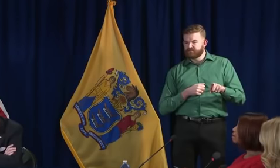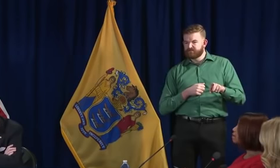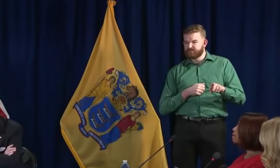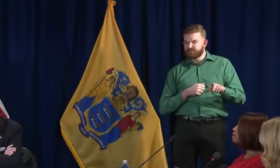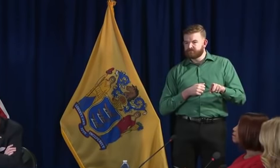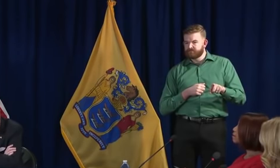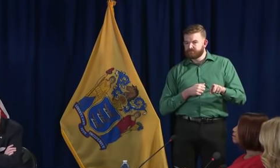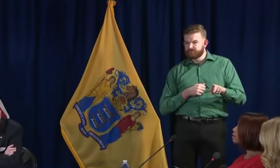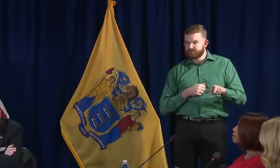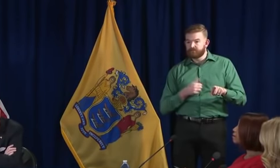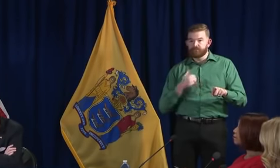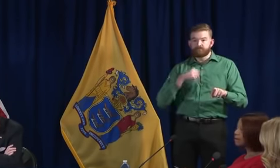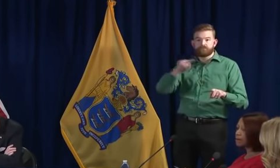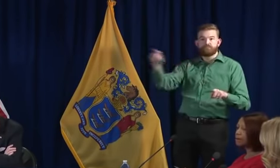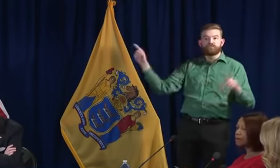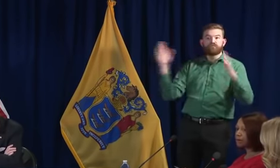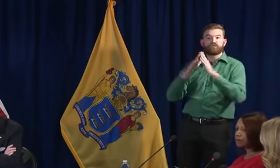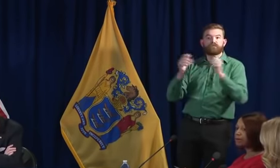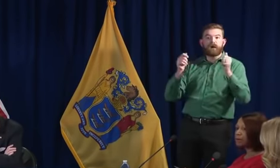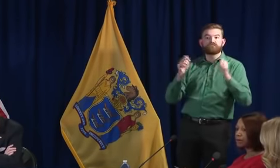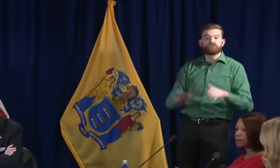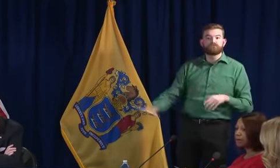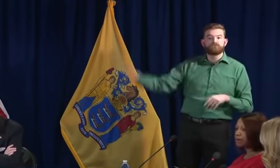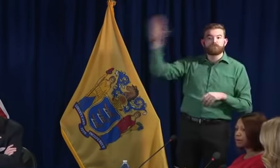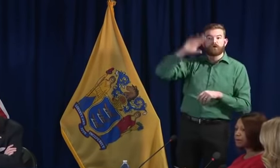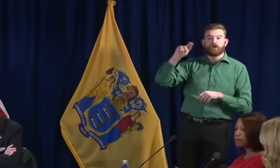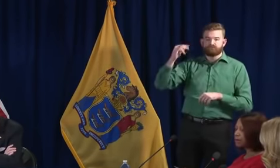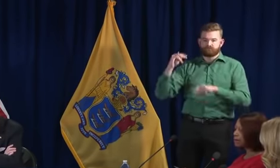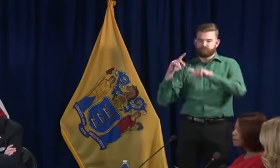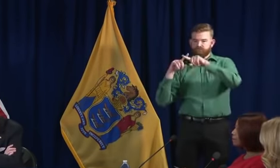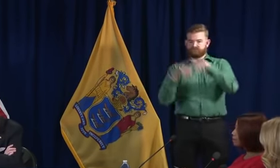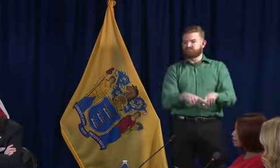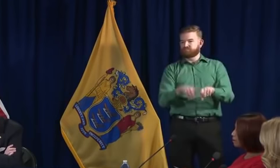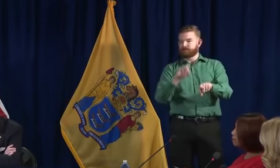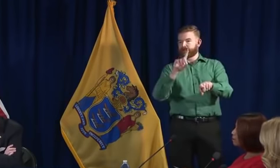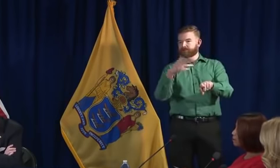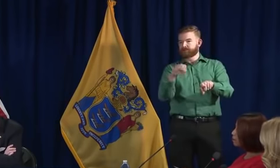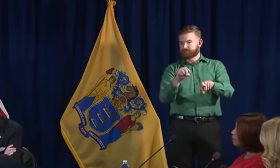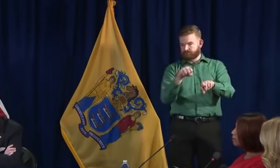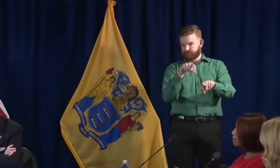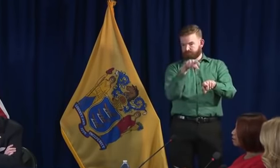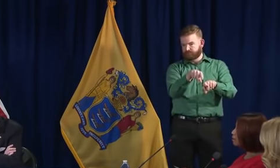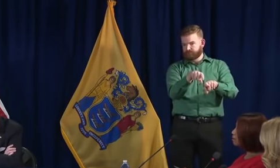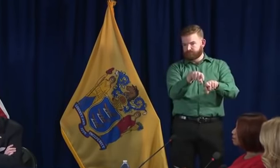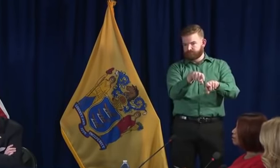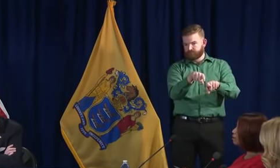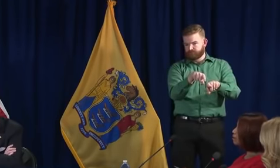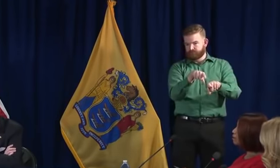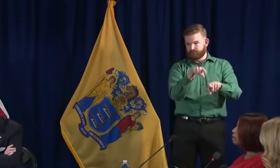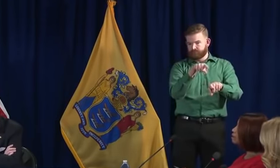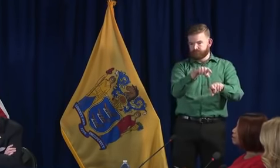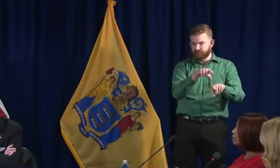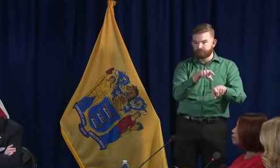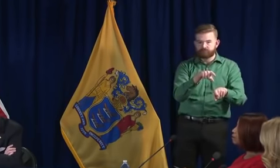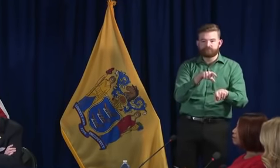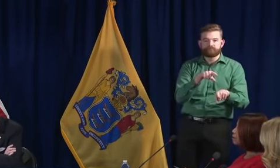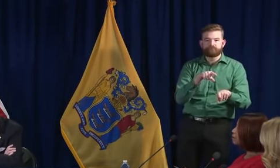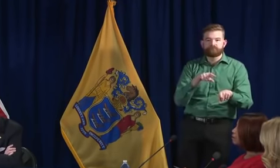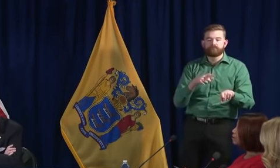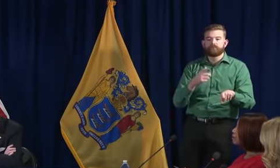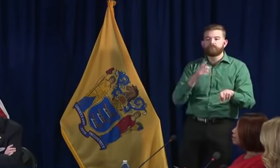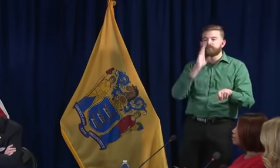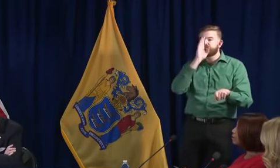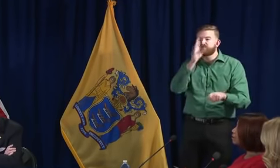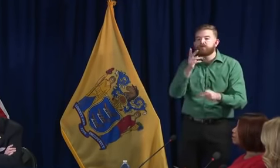the Department of Human Services and their direct care provider partners for